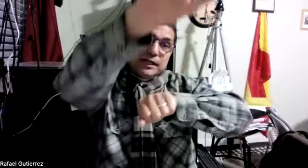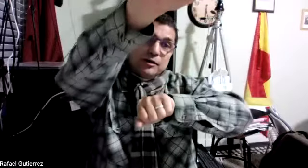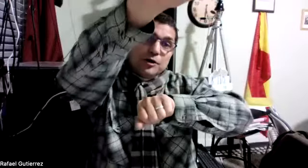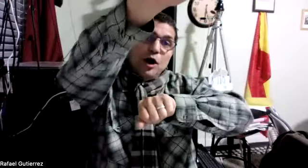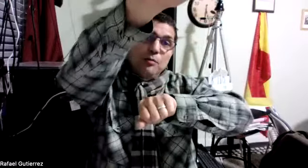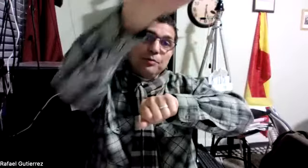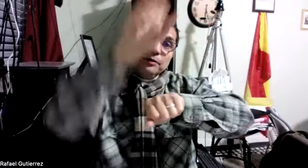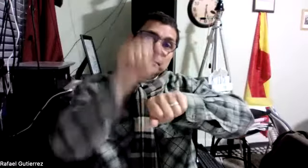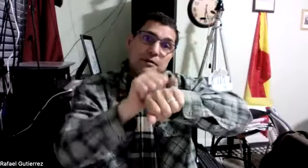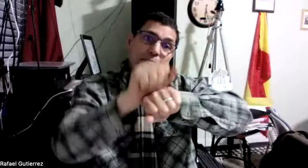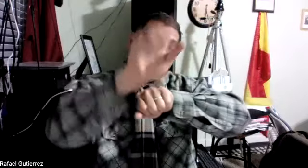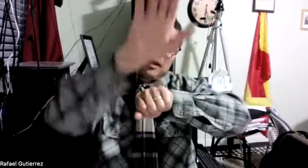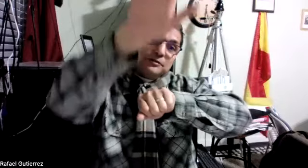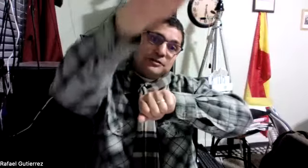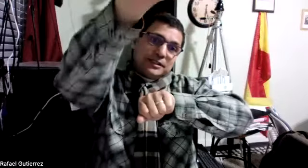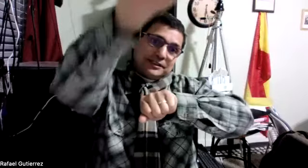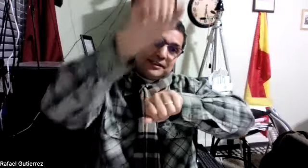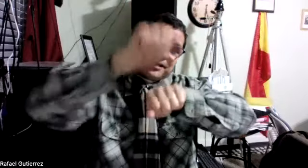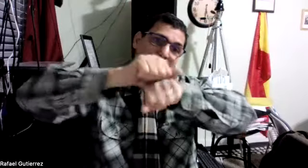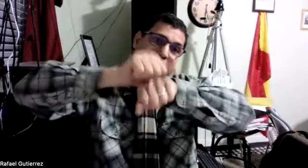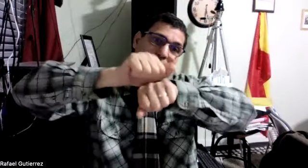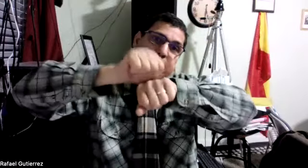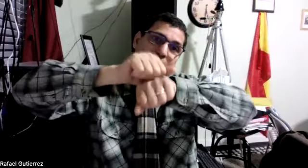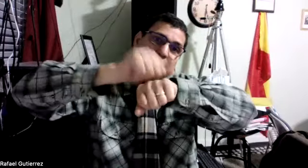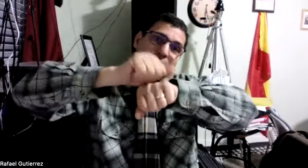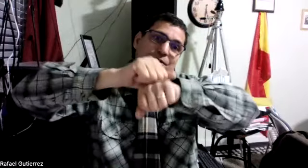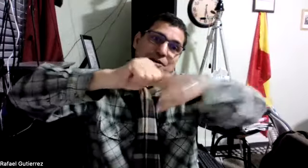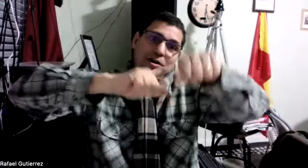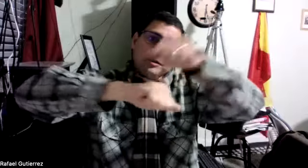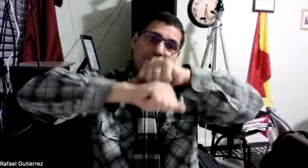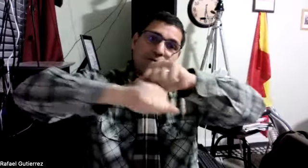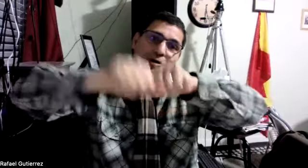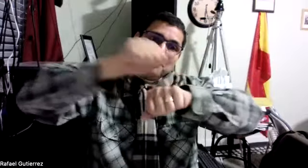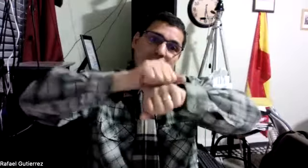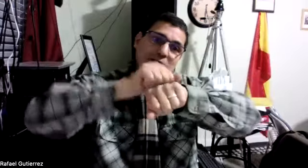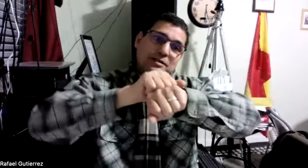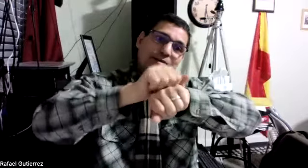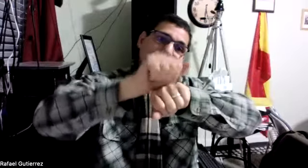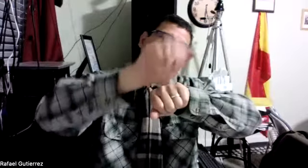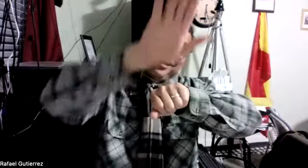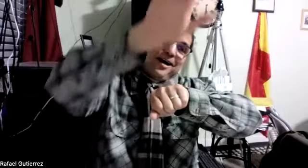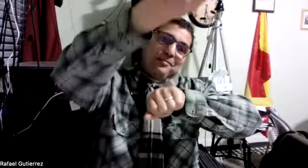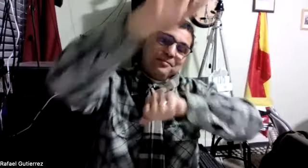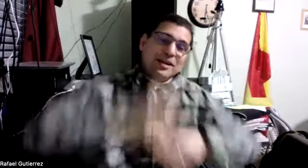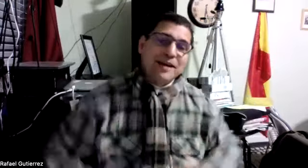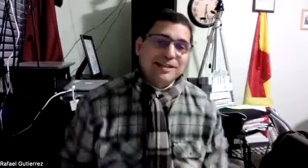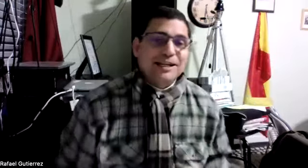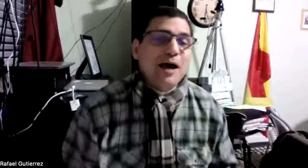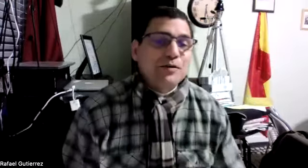Going up. Mountain. Okay. That, like, you know, it's a rocky mountain. Okay, so now you can